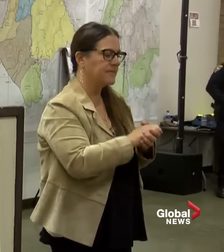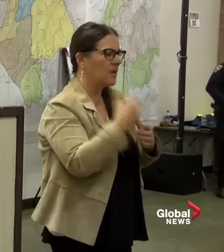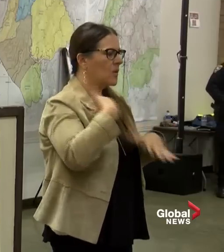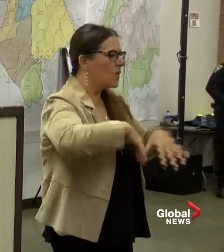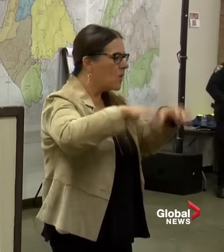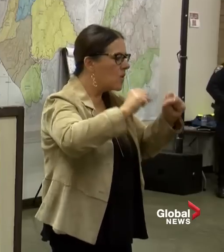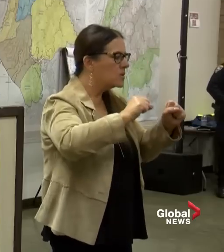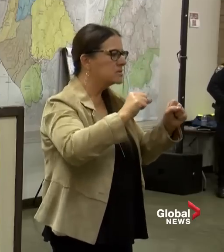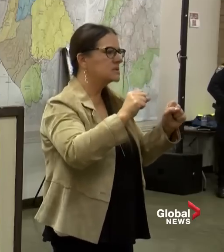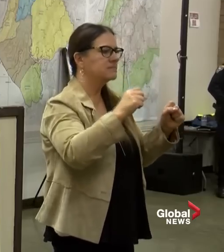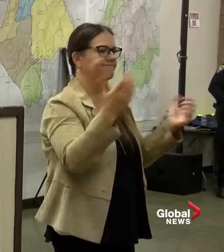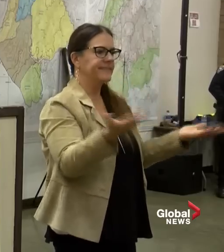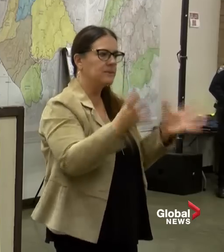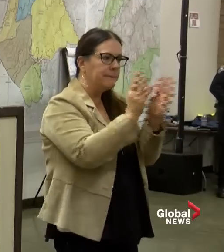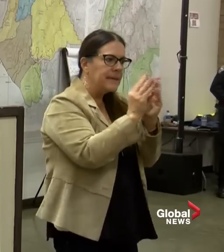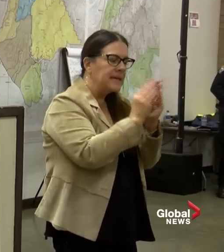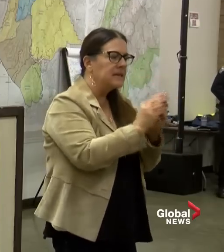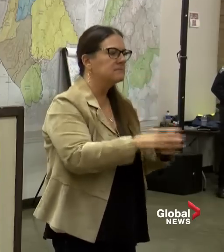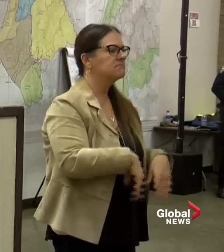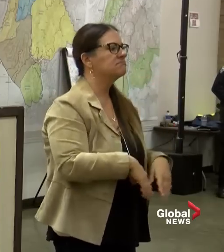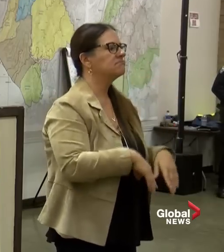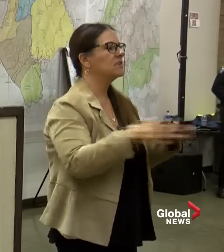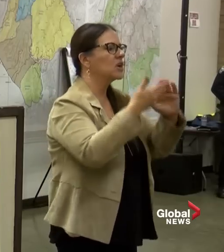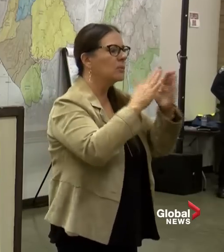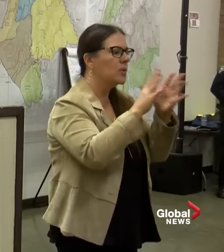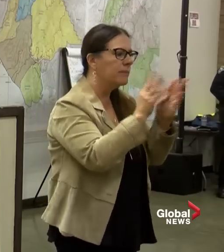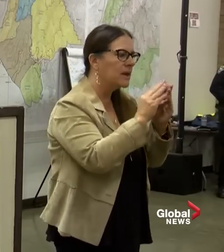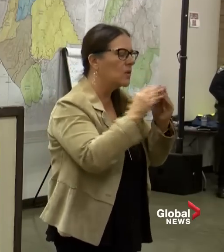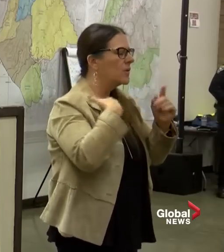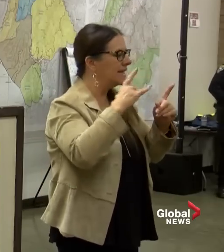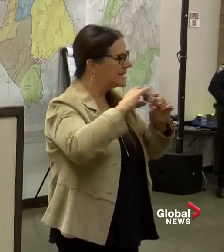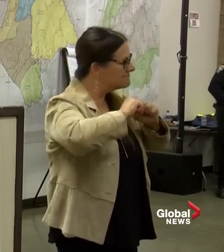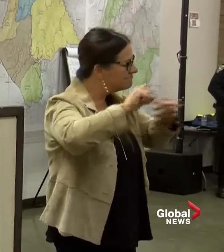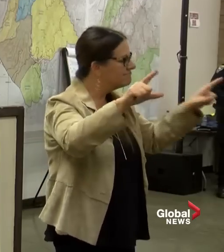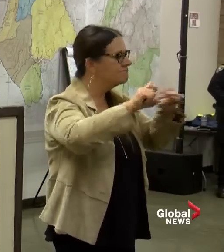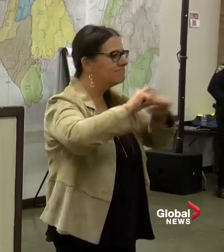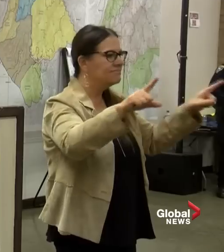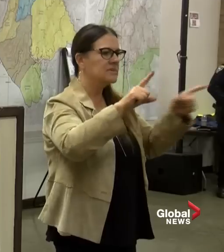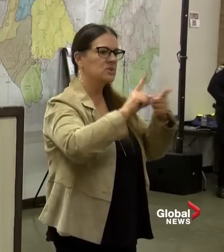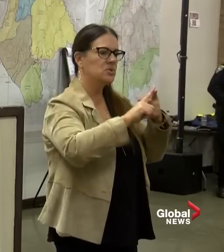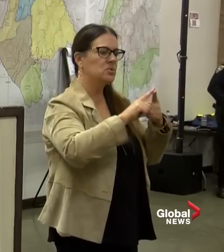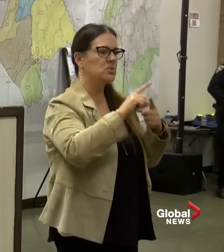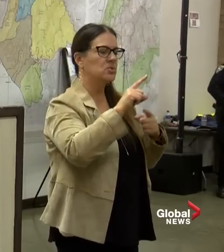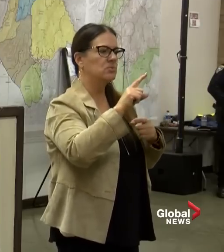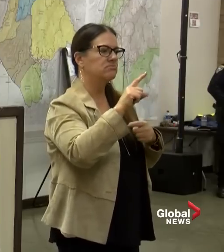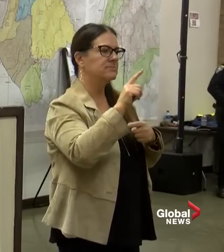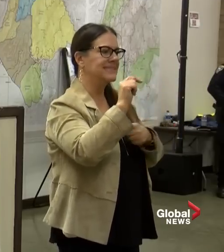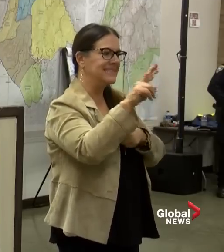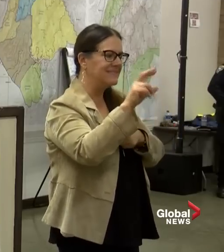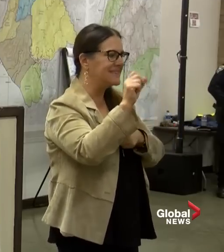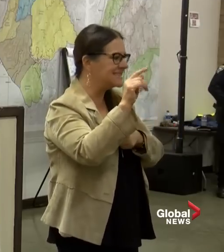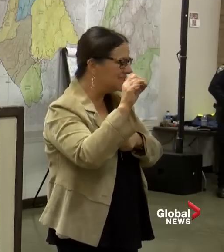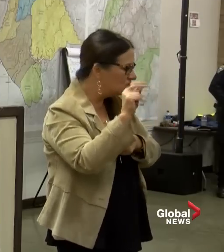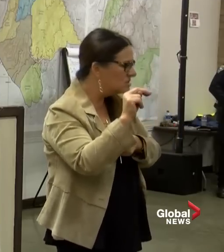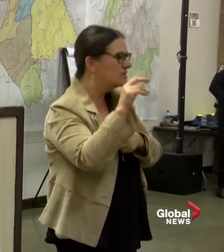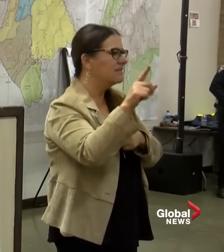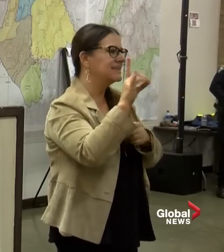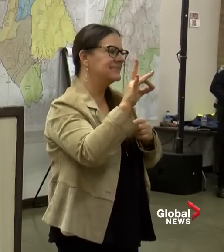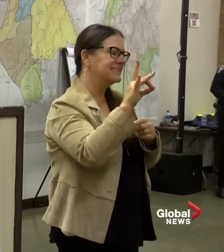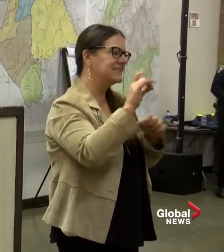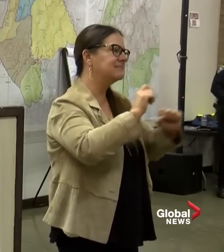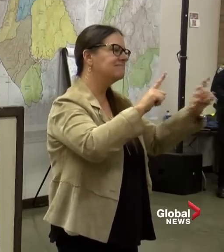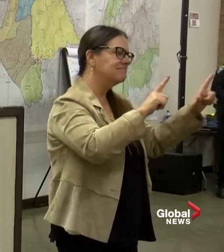had community meetings. We send all our information out to the press, so it is on the local news. We put it on our respective